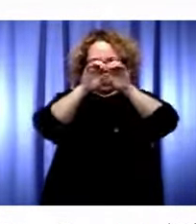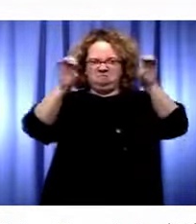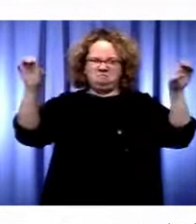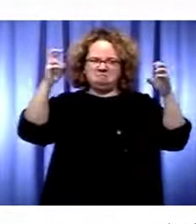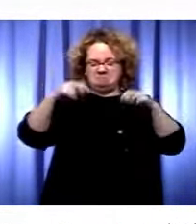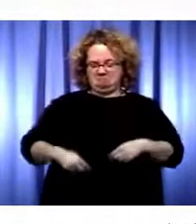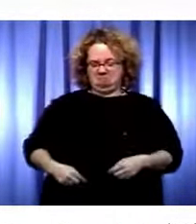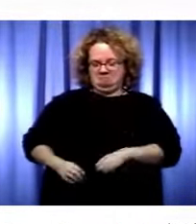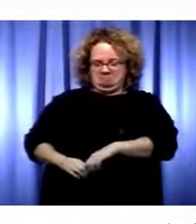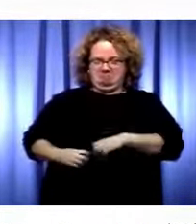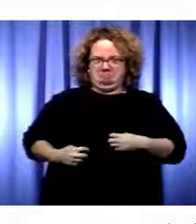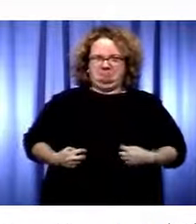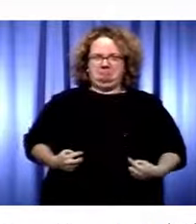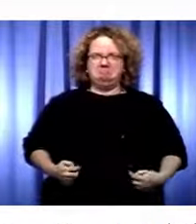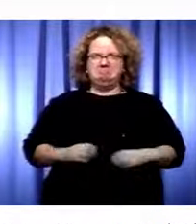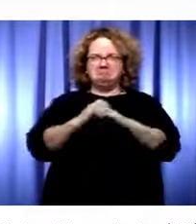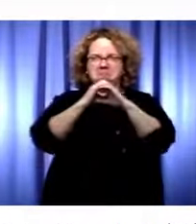its primary function